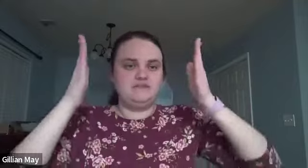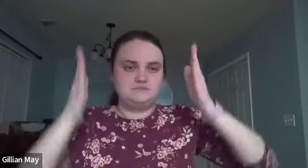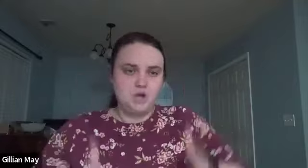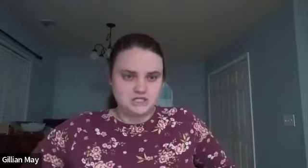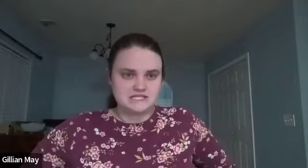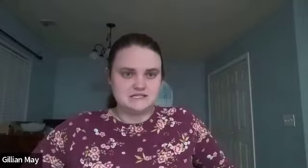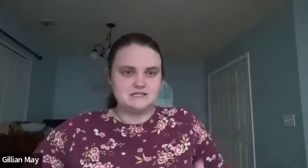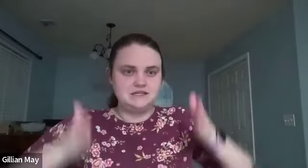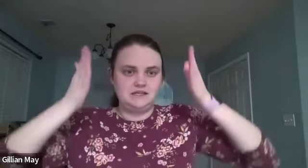this person